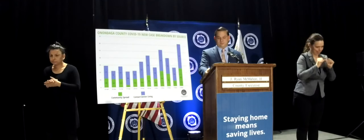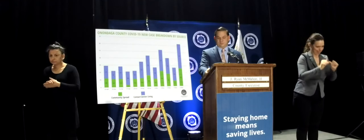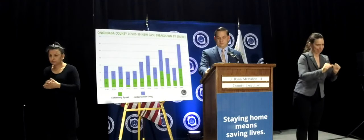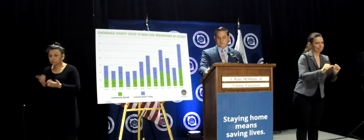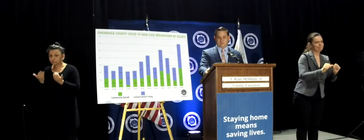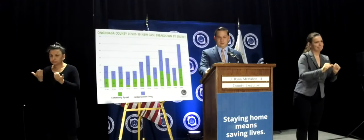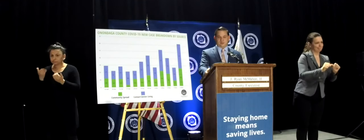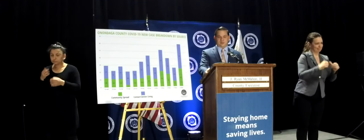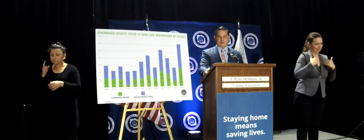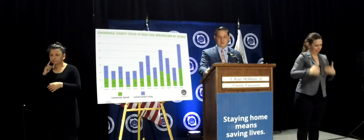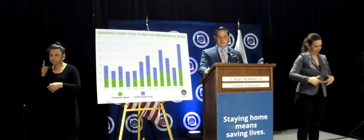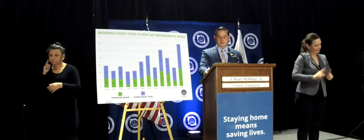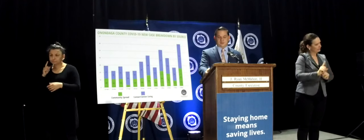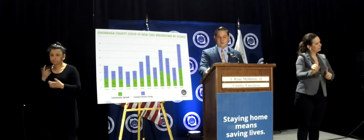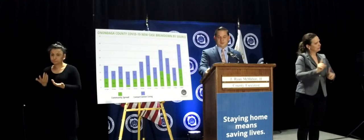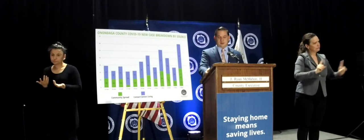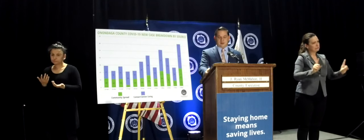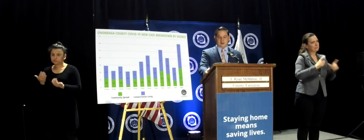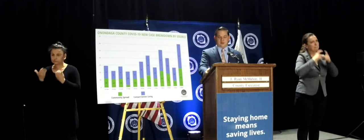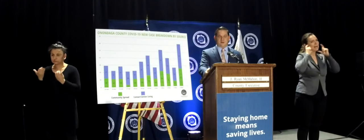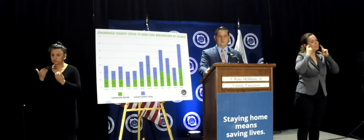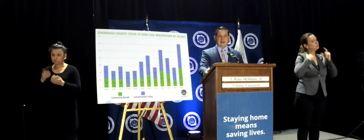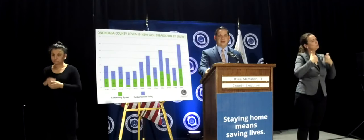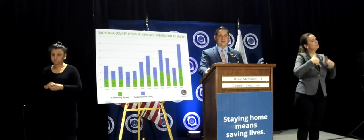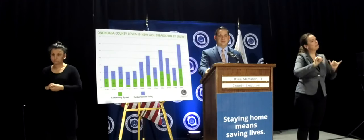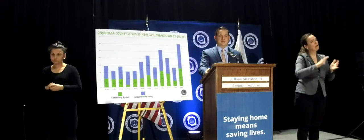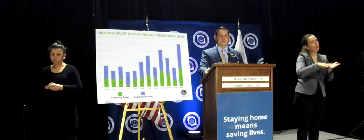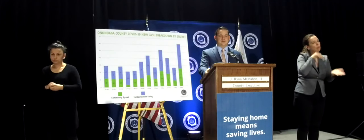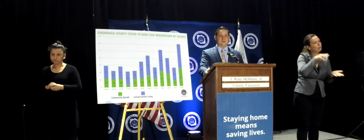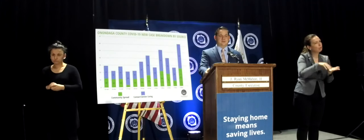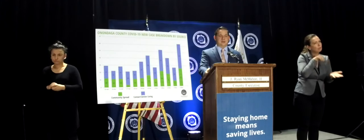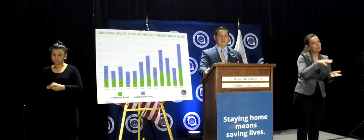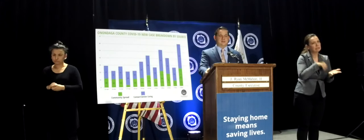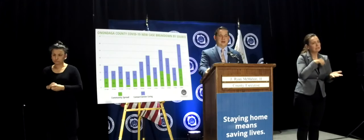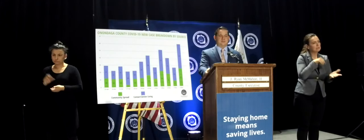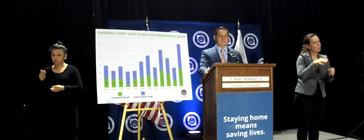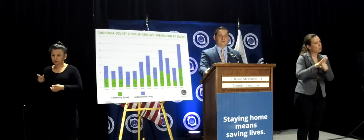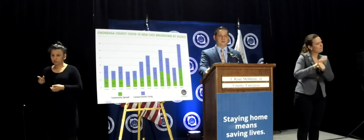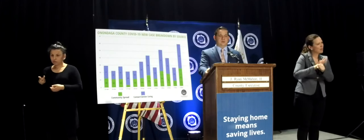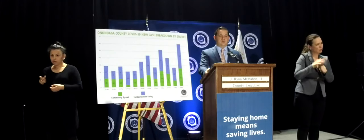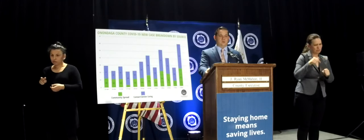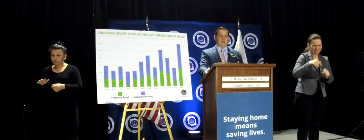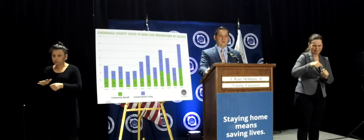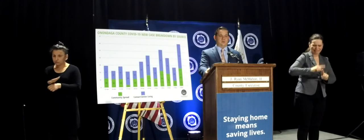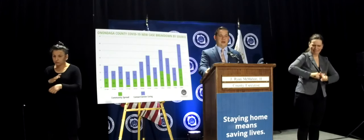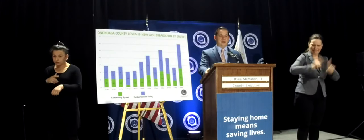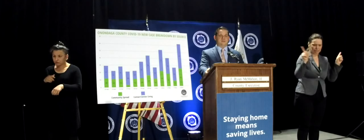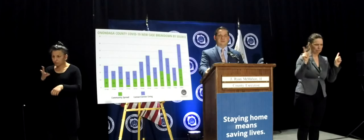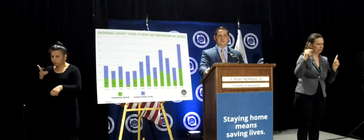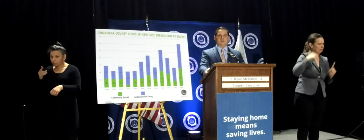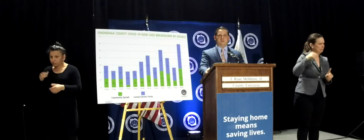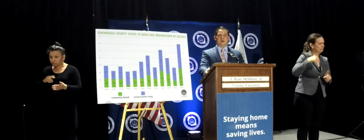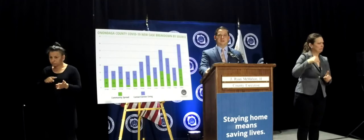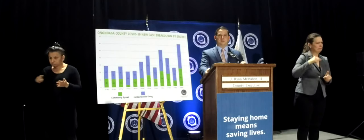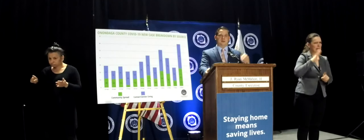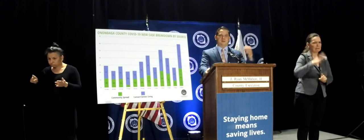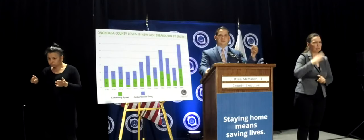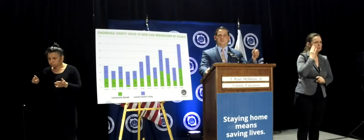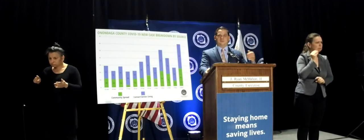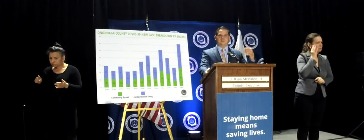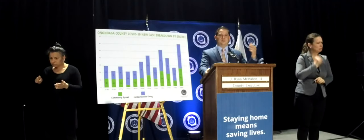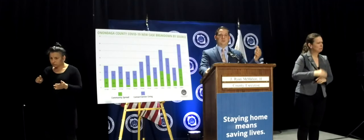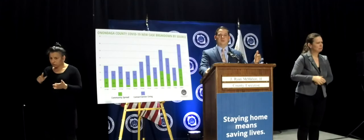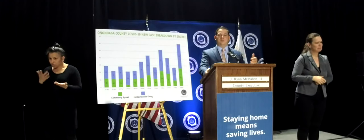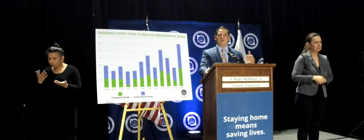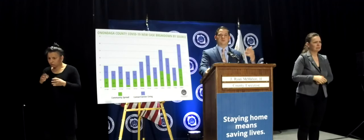also, look at there's enough data to suggest that when we have some of this spread, it's because